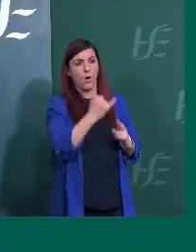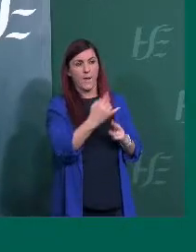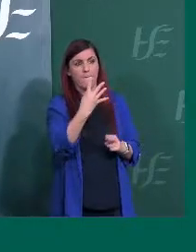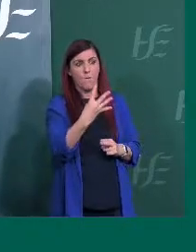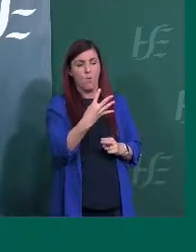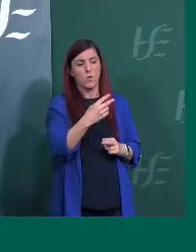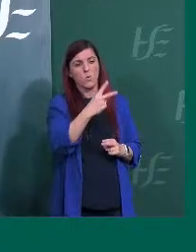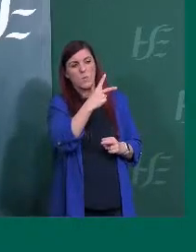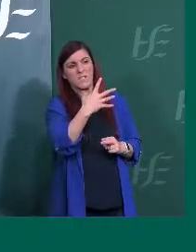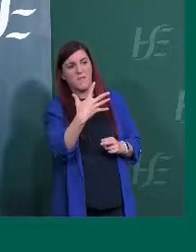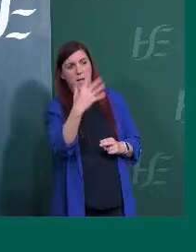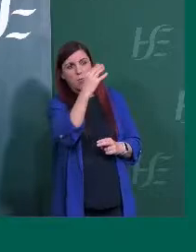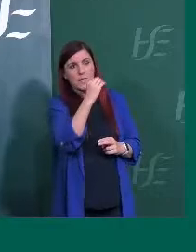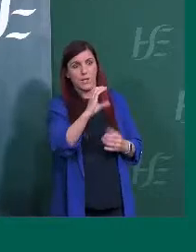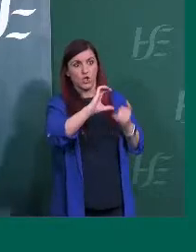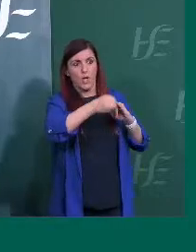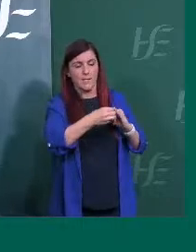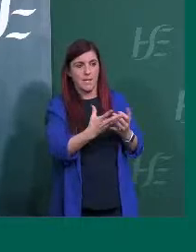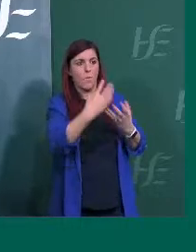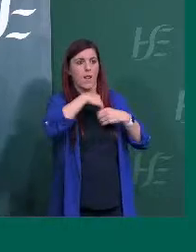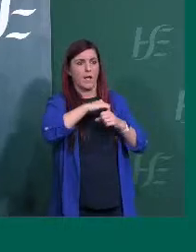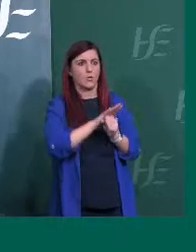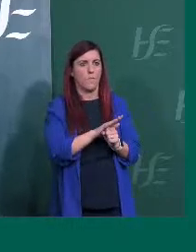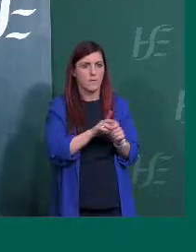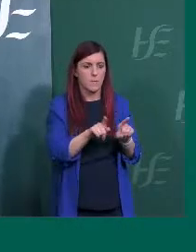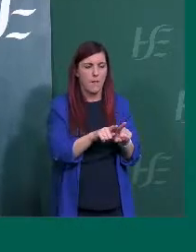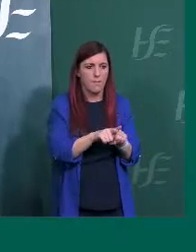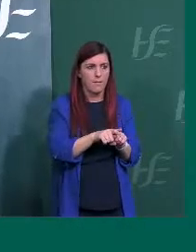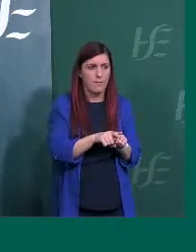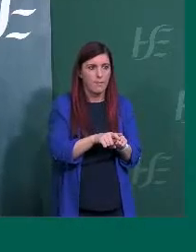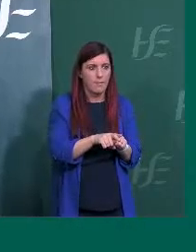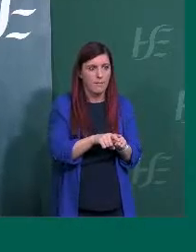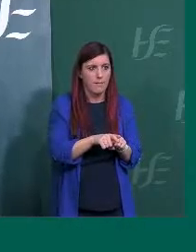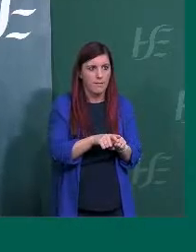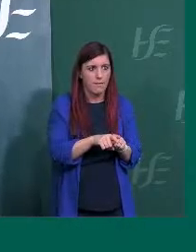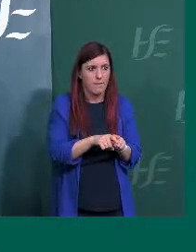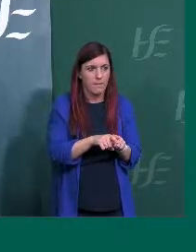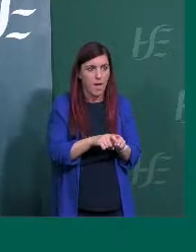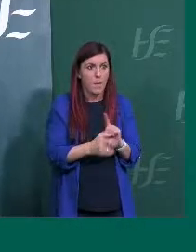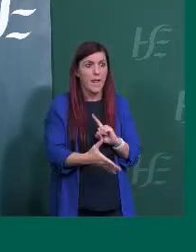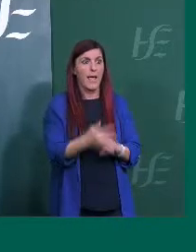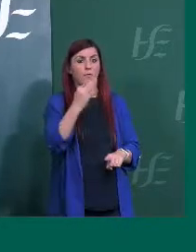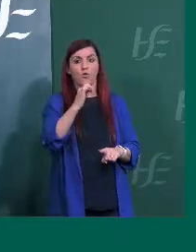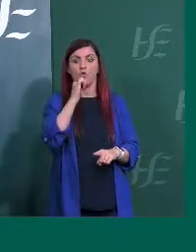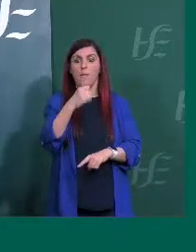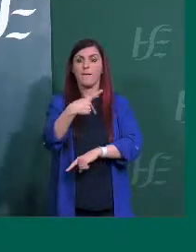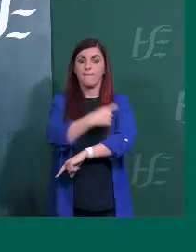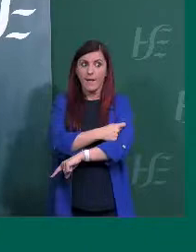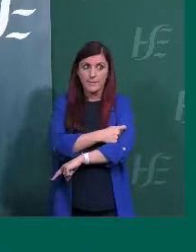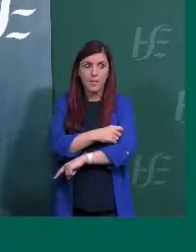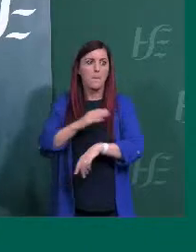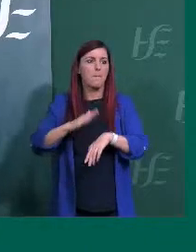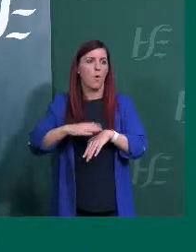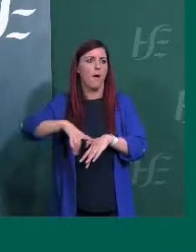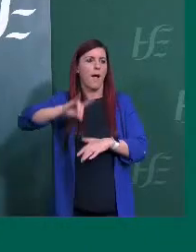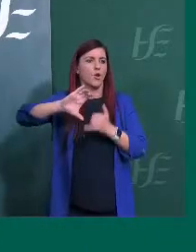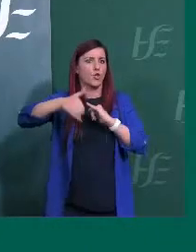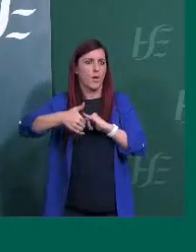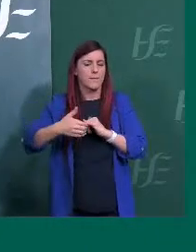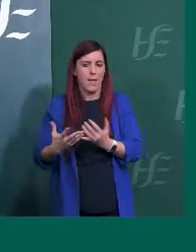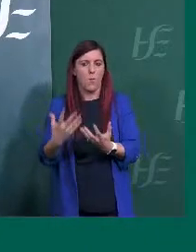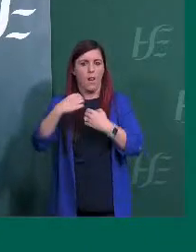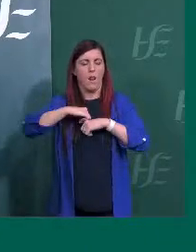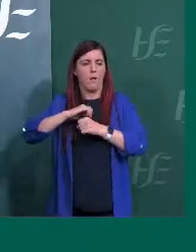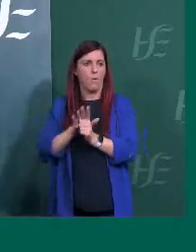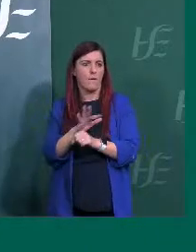than people who were unvaccinated, but nevertheless, it shows that that unvaccinated people can't rely on the